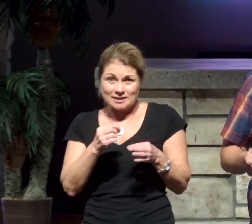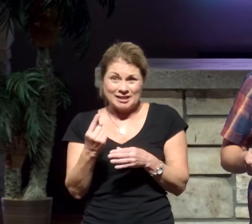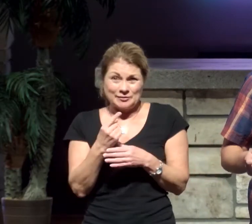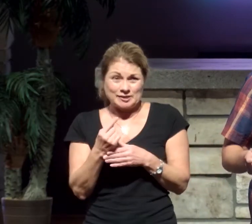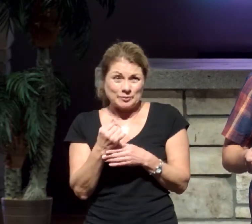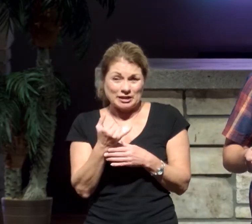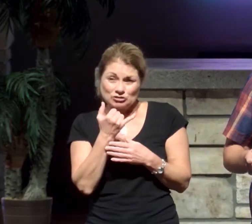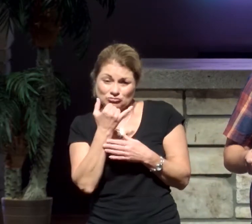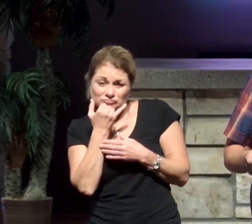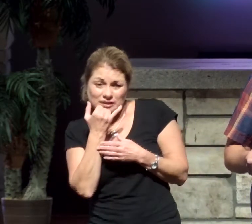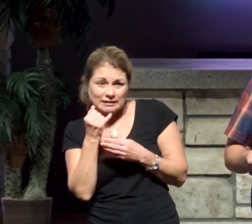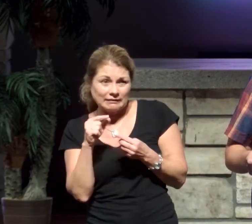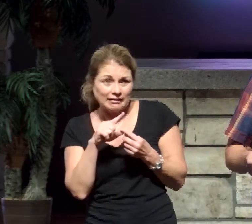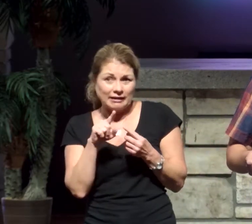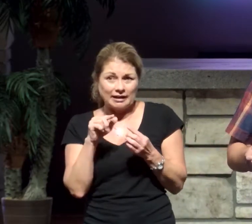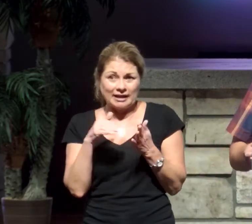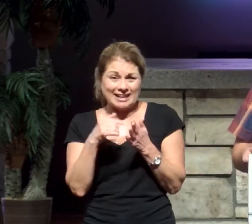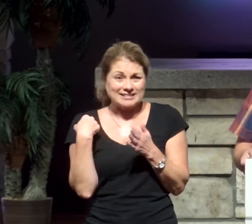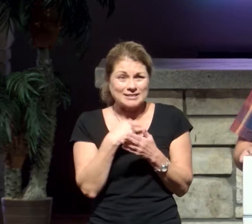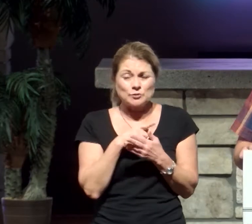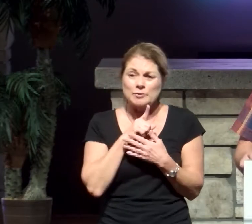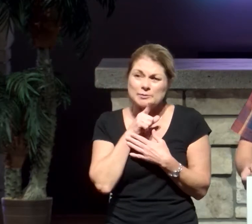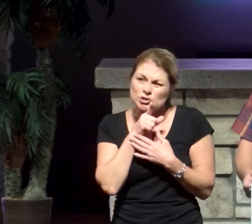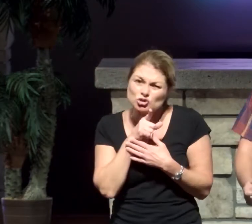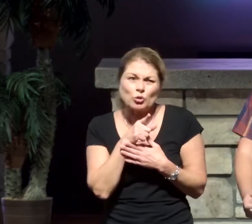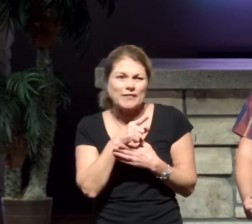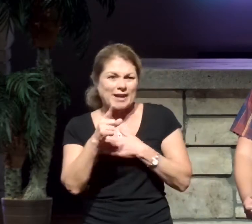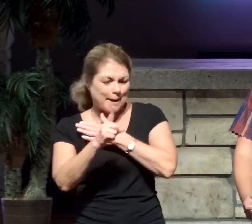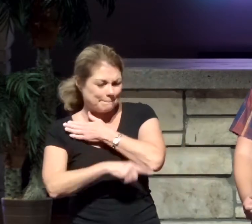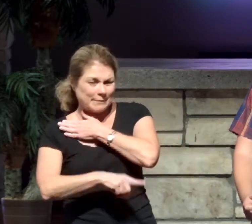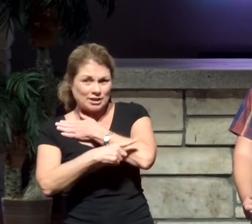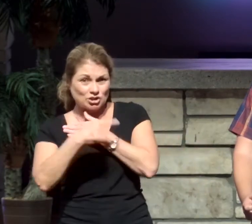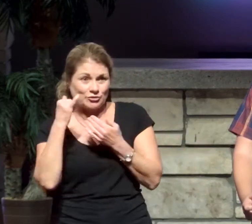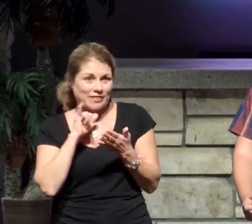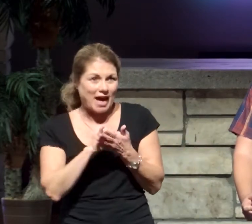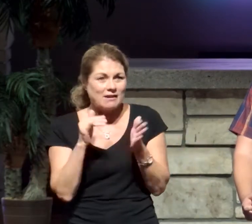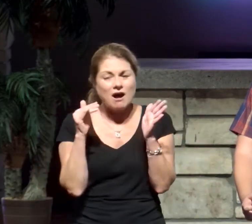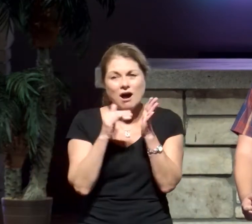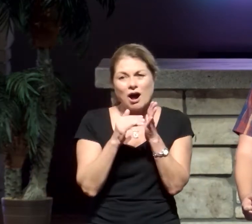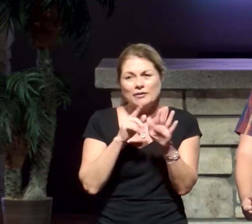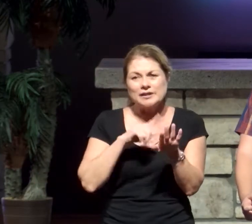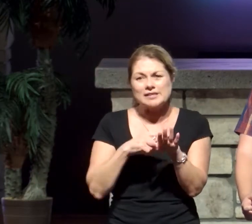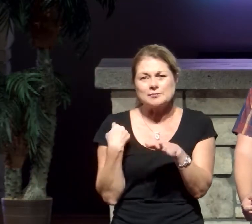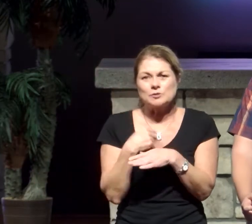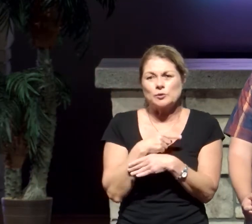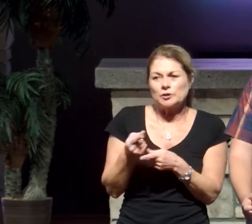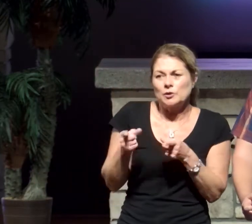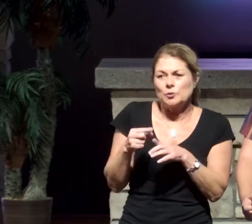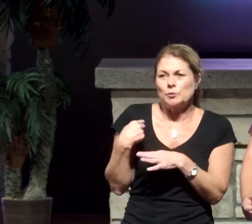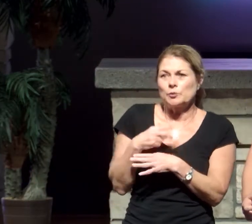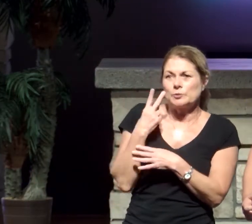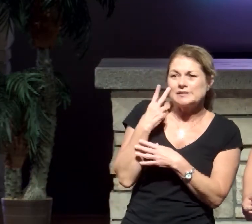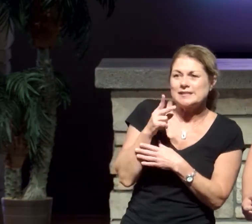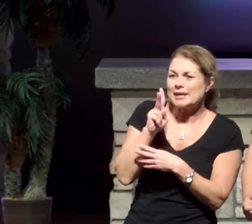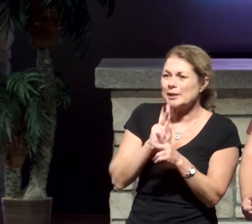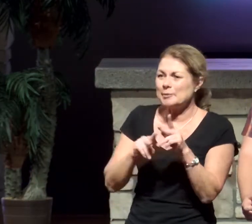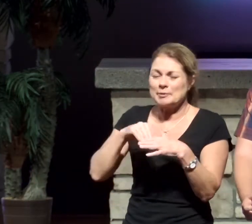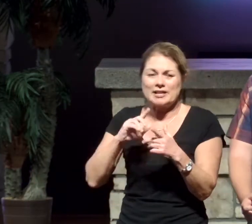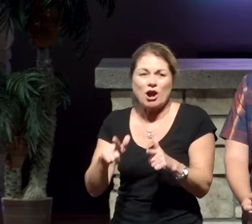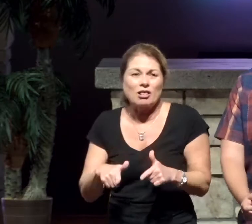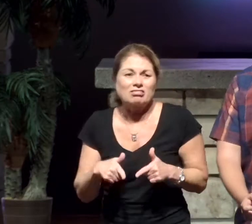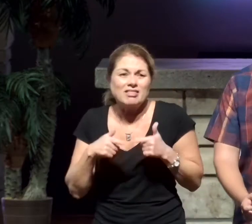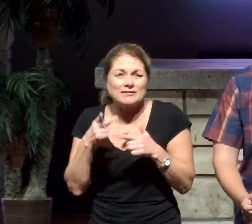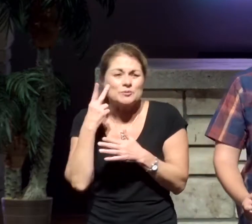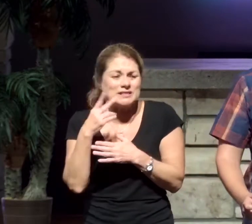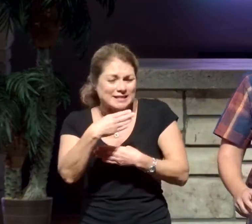something wrong, we want to make sure that they get punished for that. And oftentimes, when we see people in our lives, when we see these boxes and we